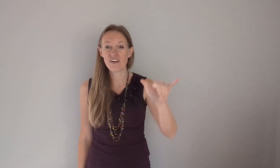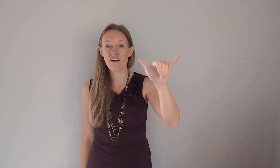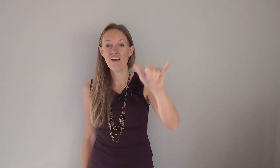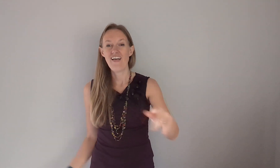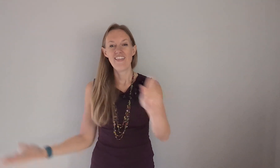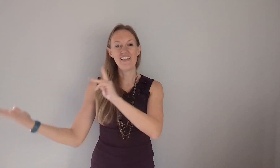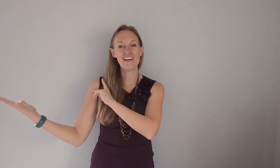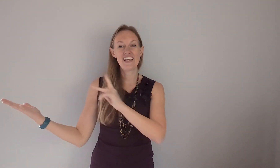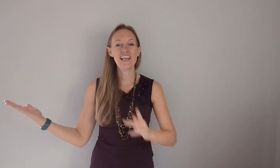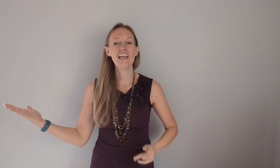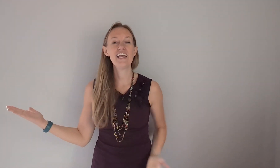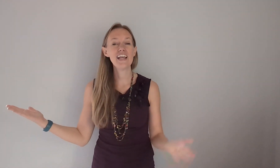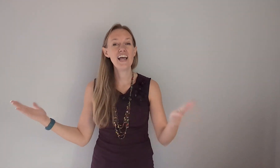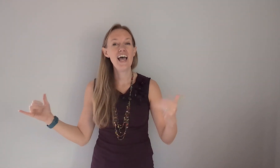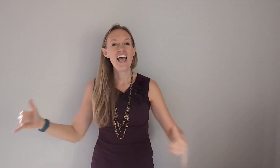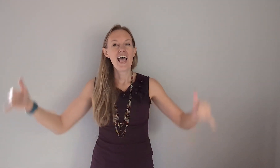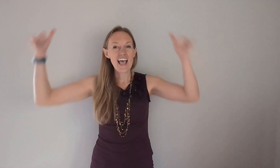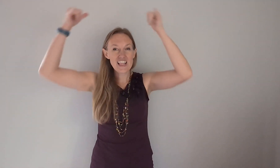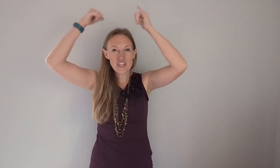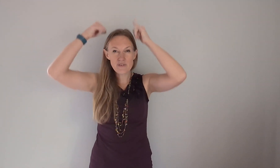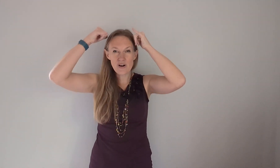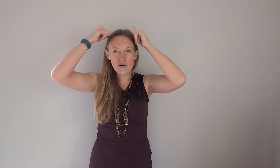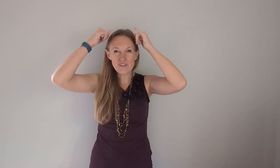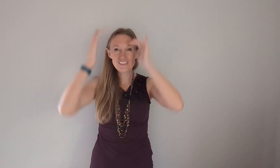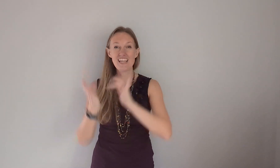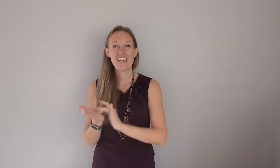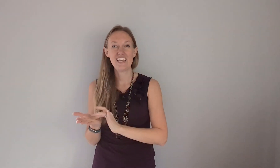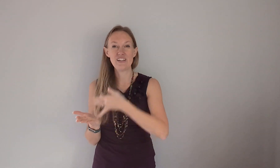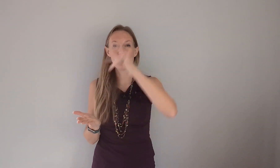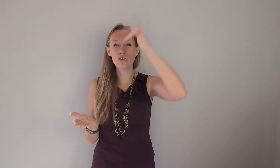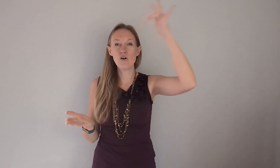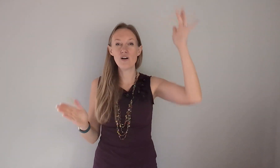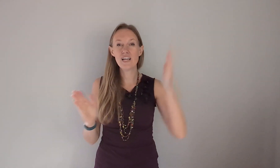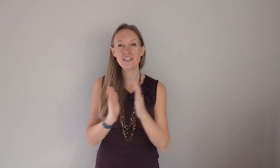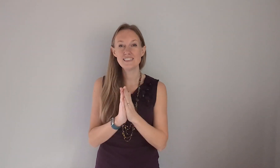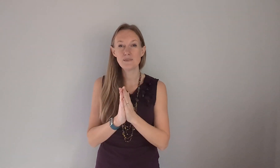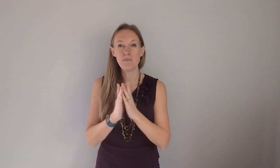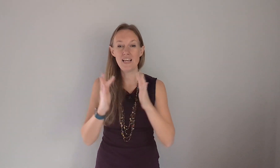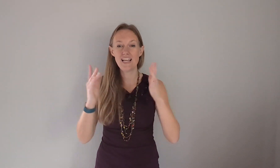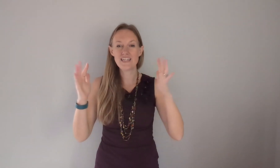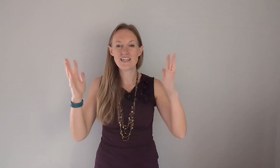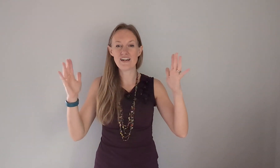forever the King enthroned in glorious